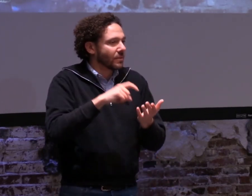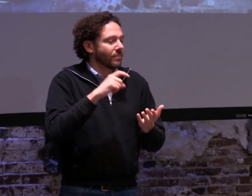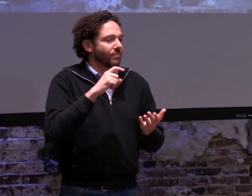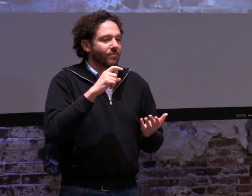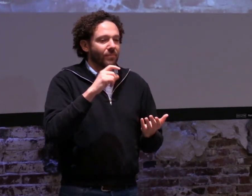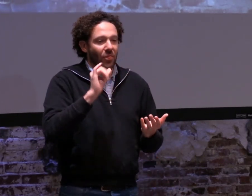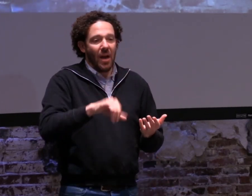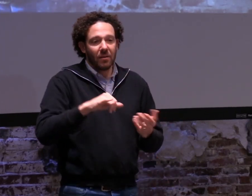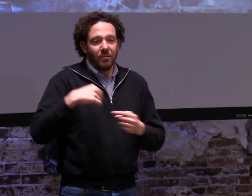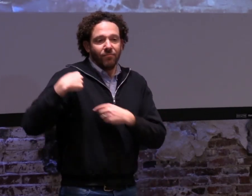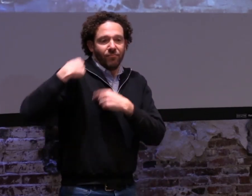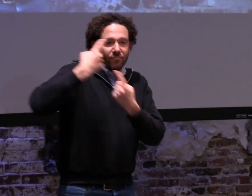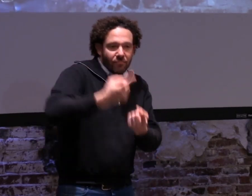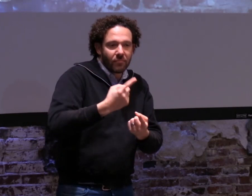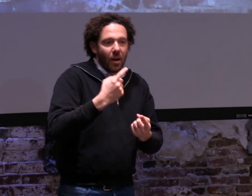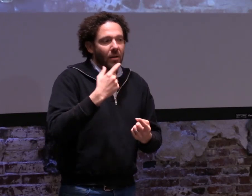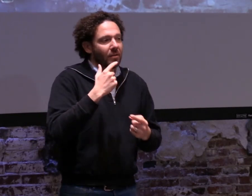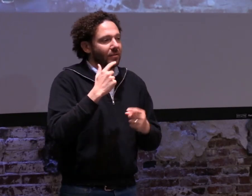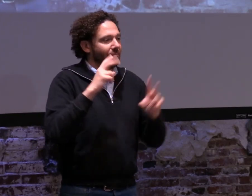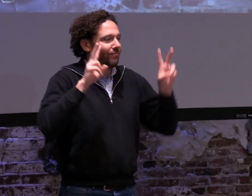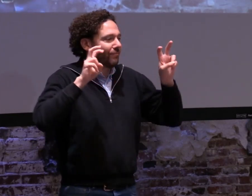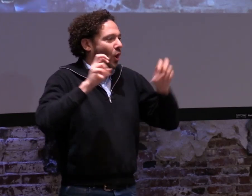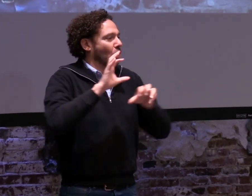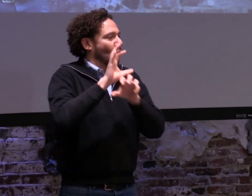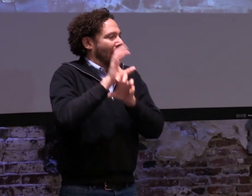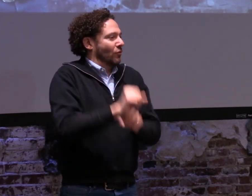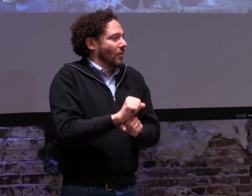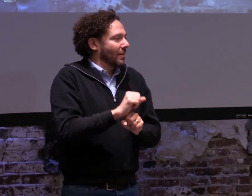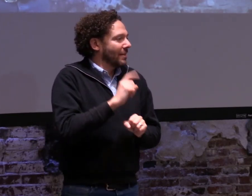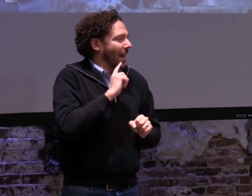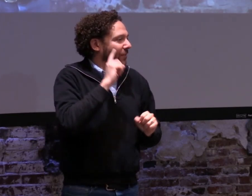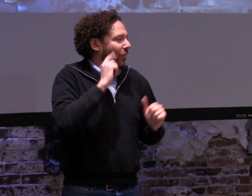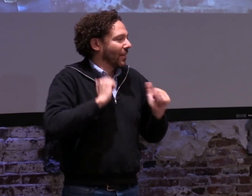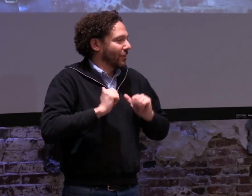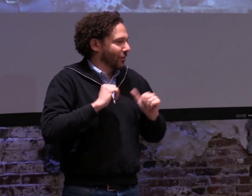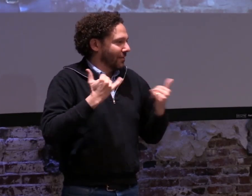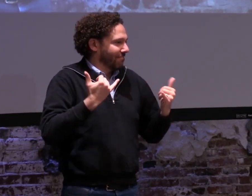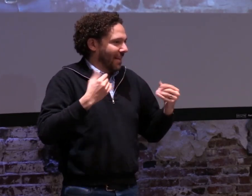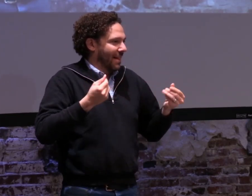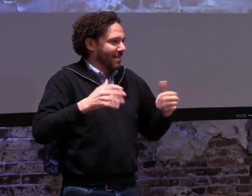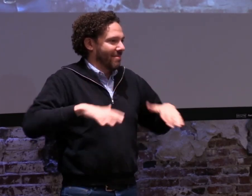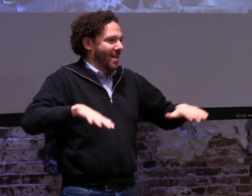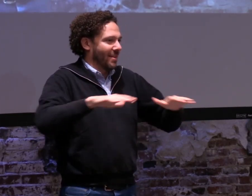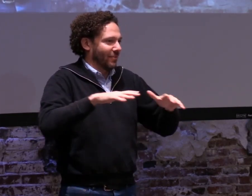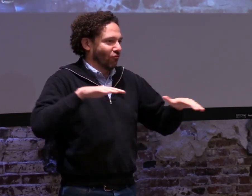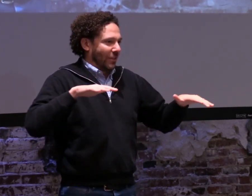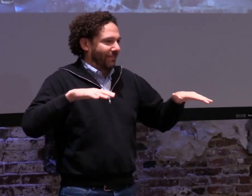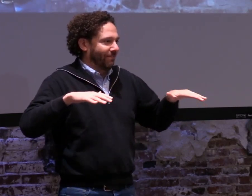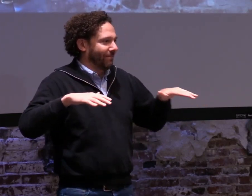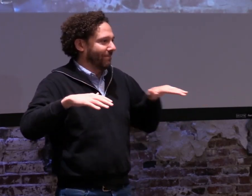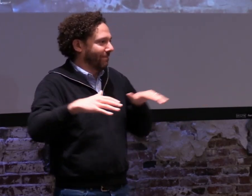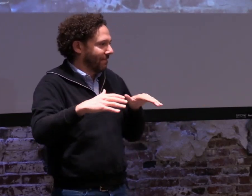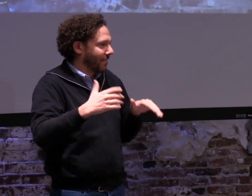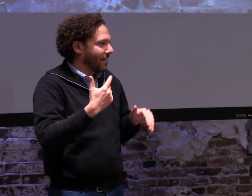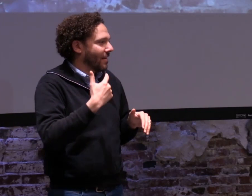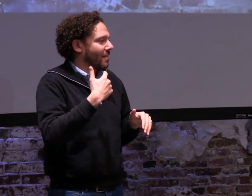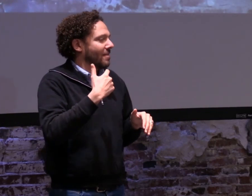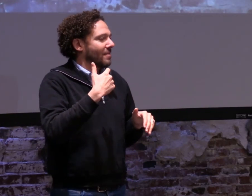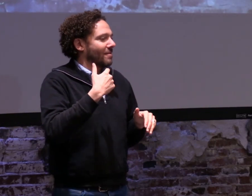I also recognize that historically, you know, traditionally deaf theater, and when we speak about the landscape of